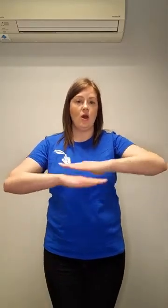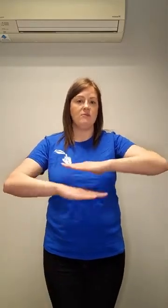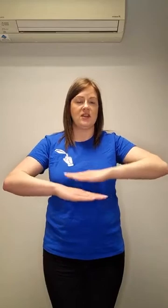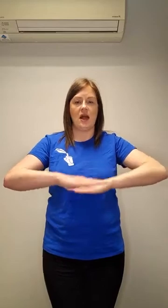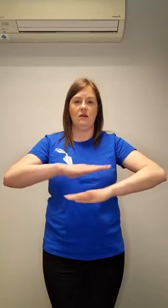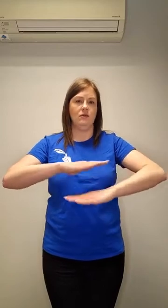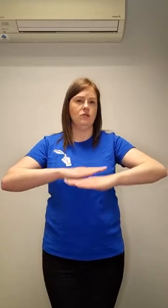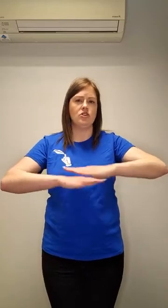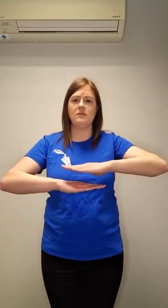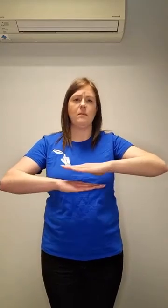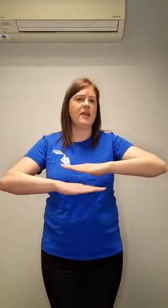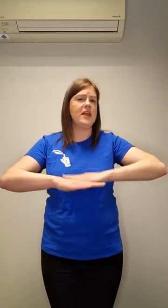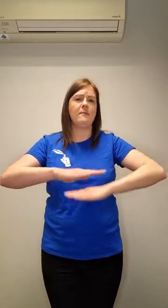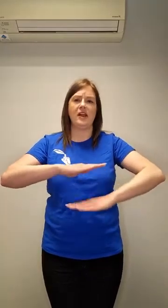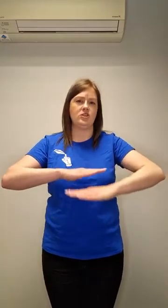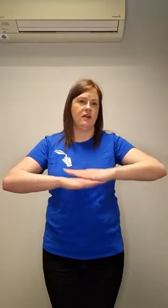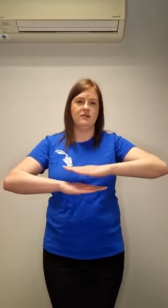calm down, or just be patient.